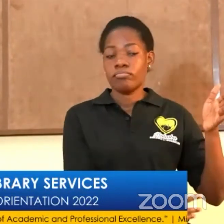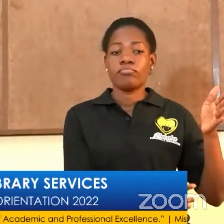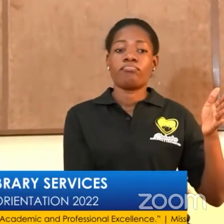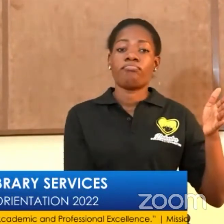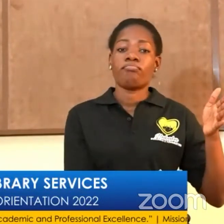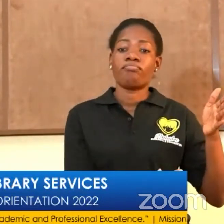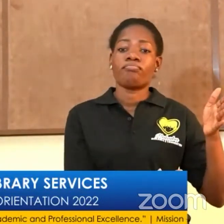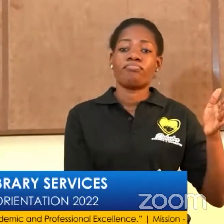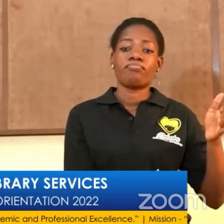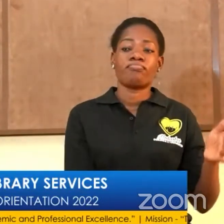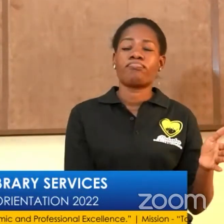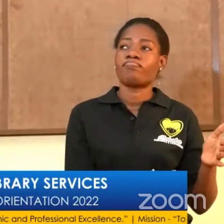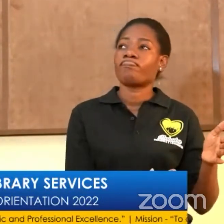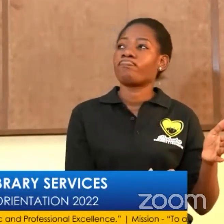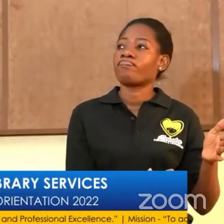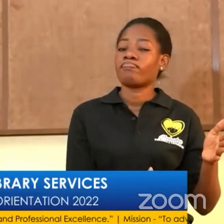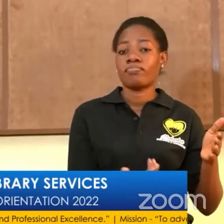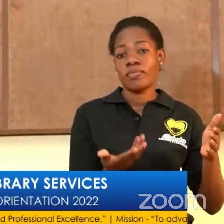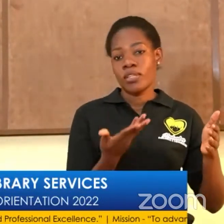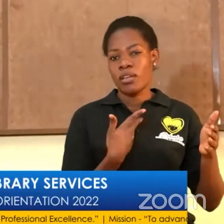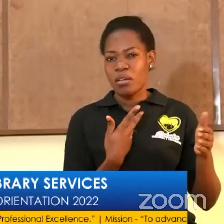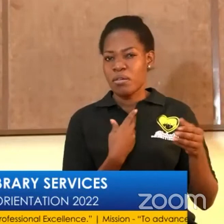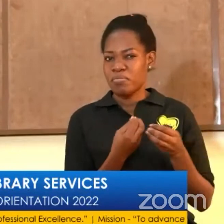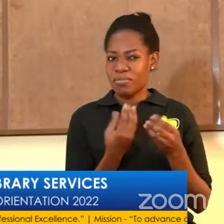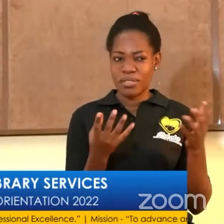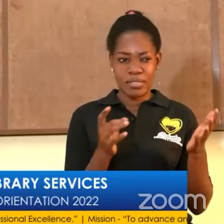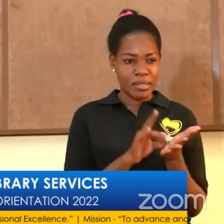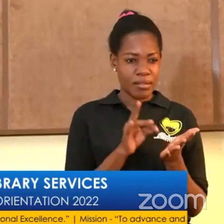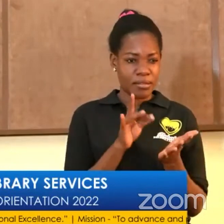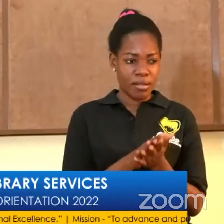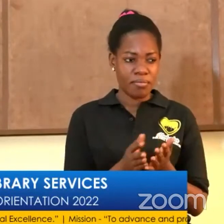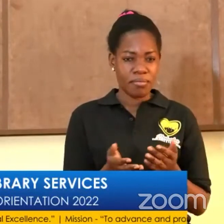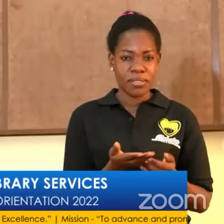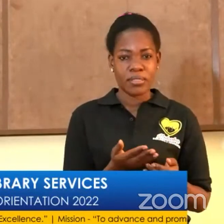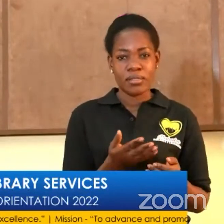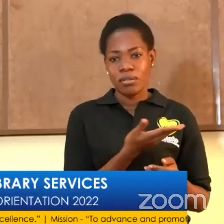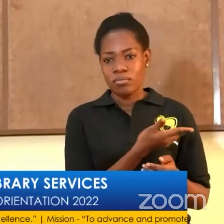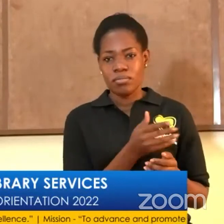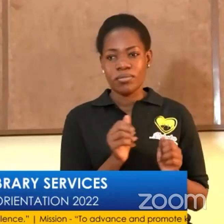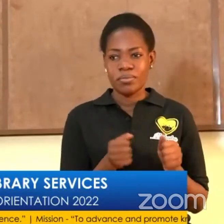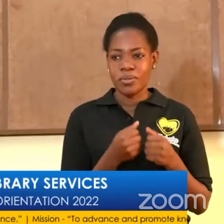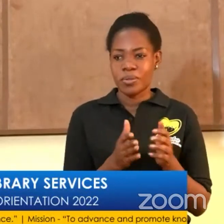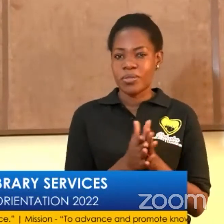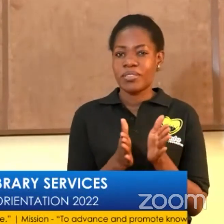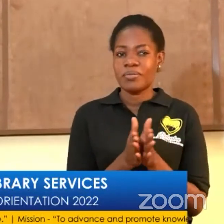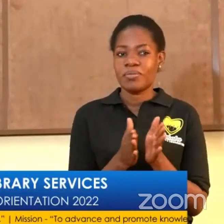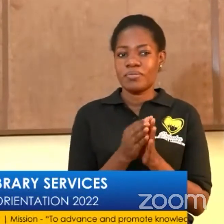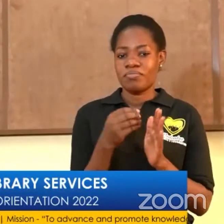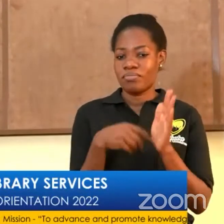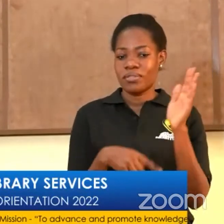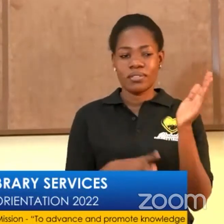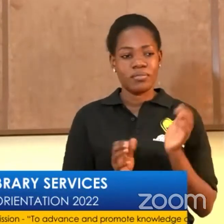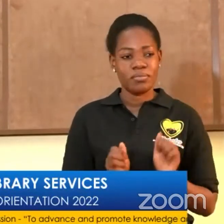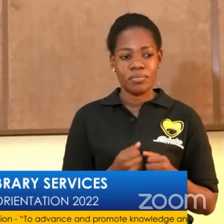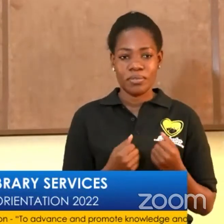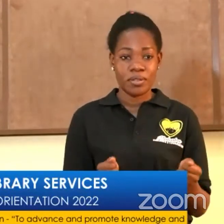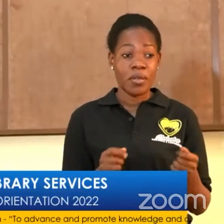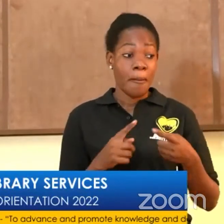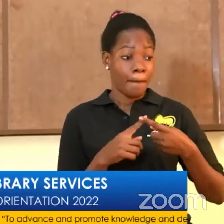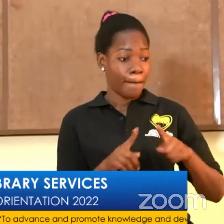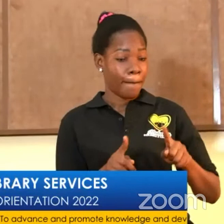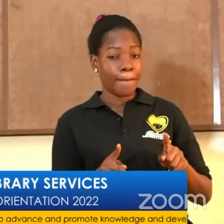Then we have a number of databases that I can't go into right now. But when you come for